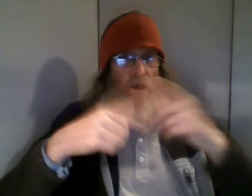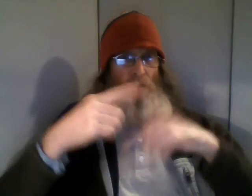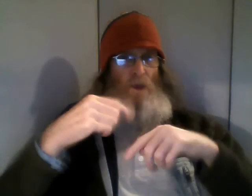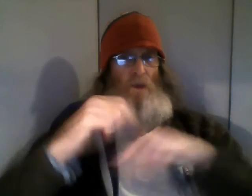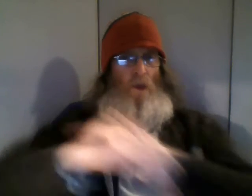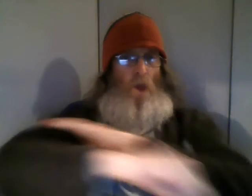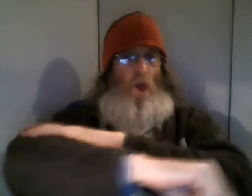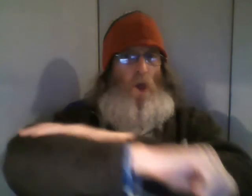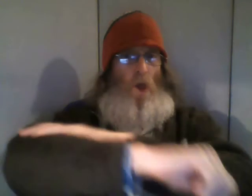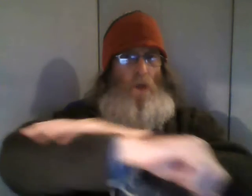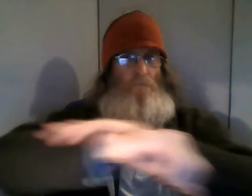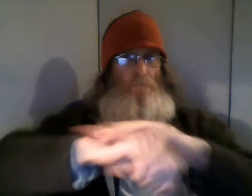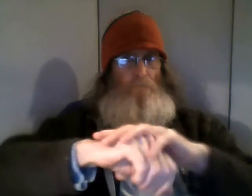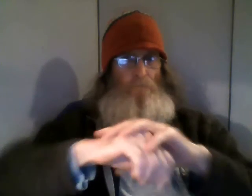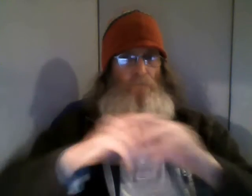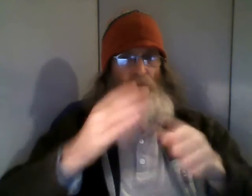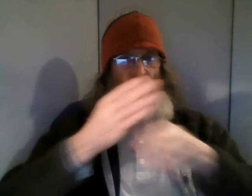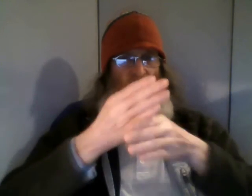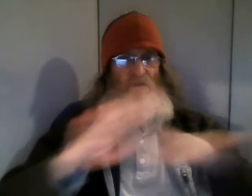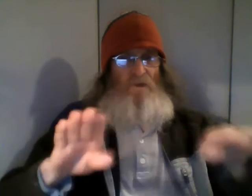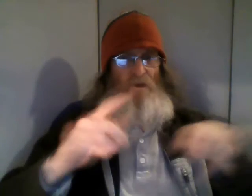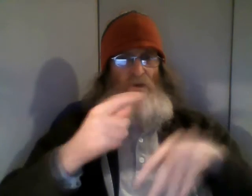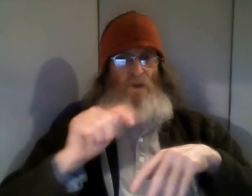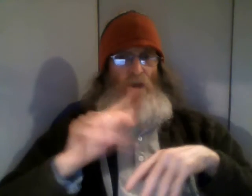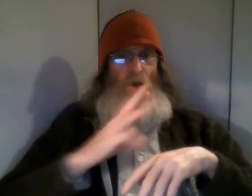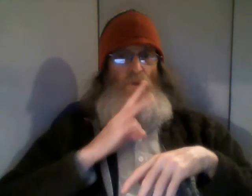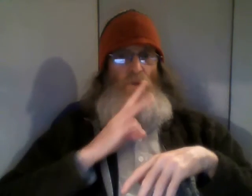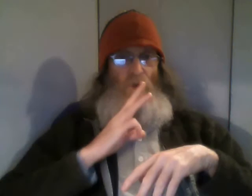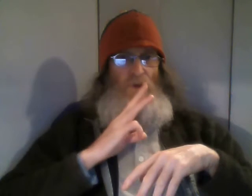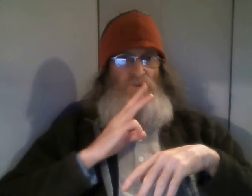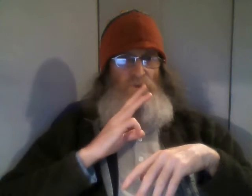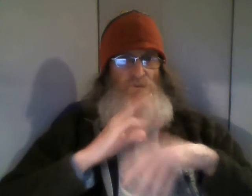these? Those? These gotten things, what are they called? Flippers?